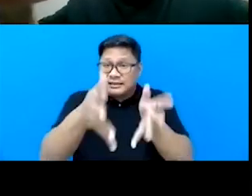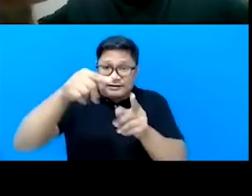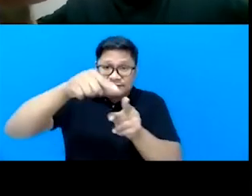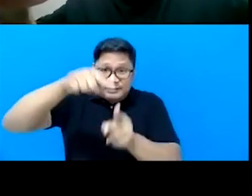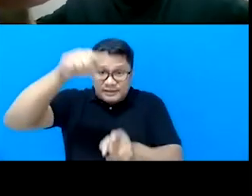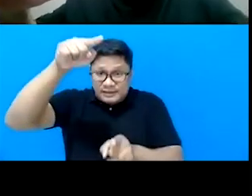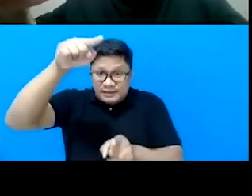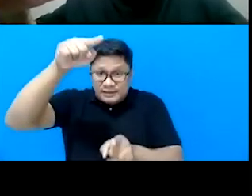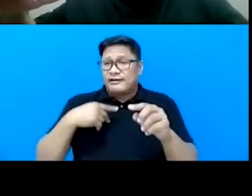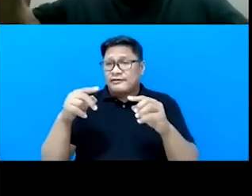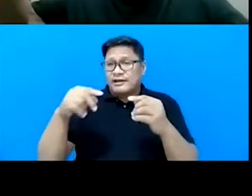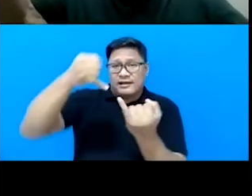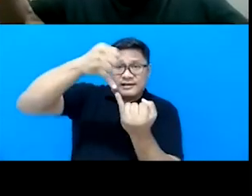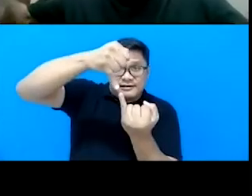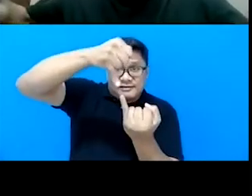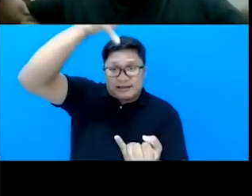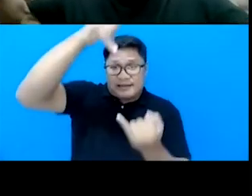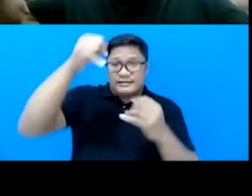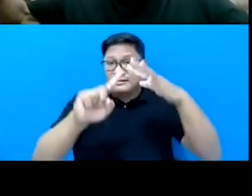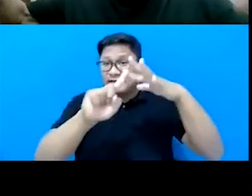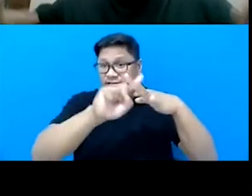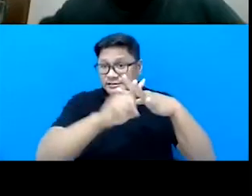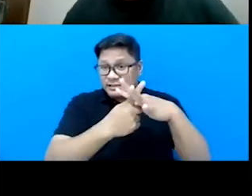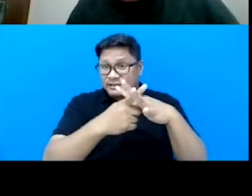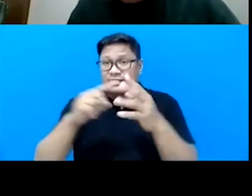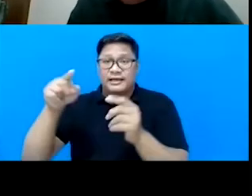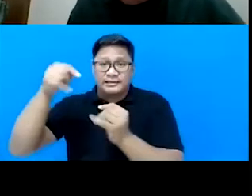line at the beginning and a line at the end,